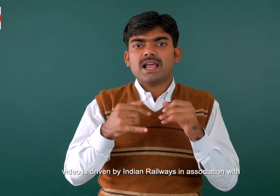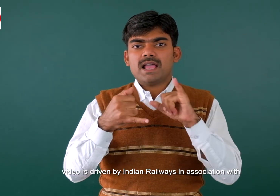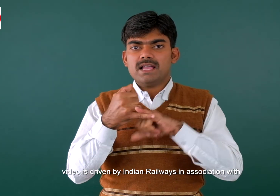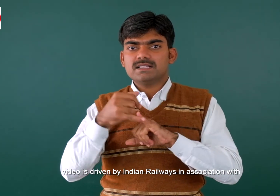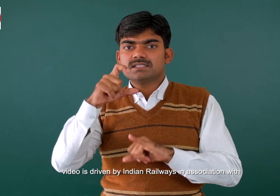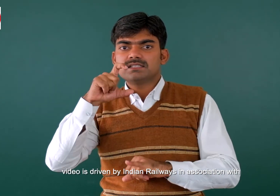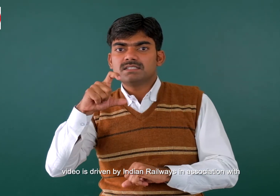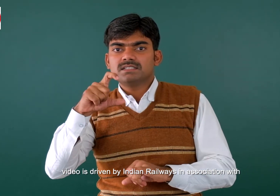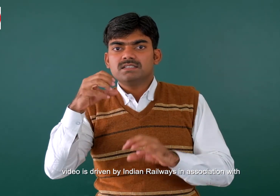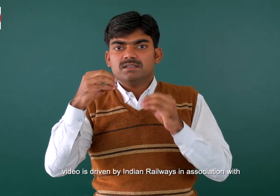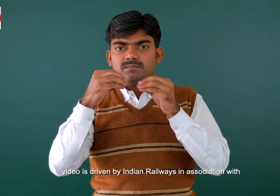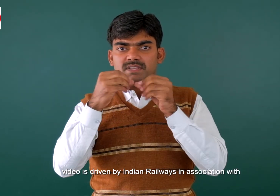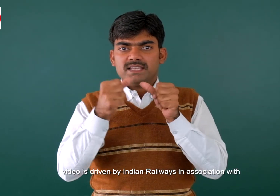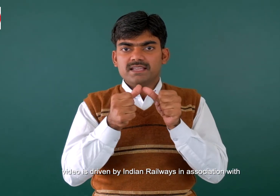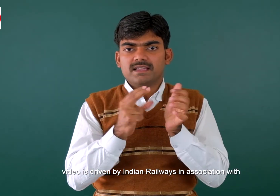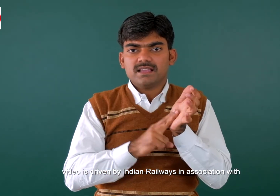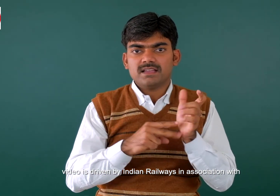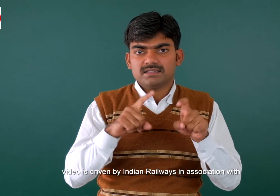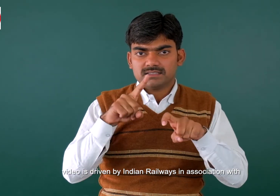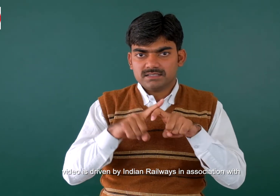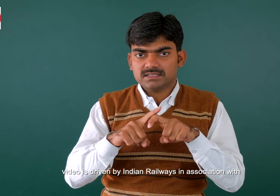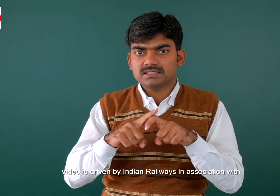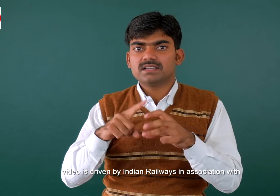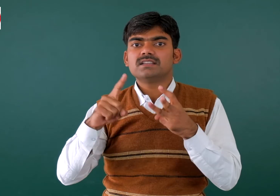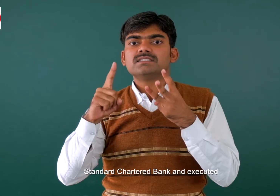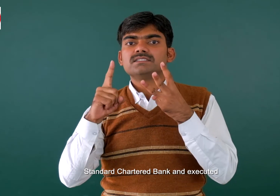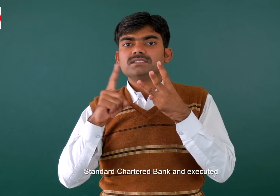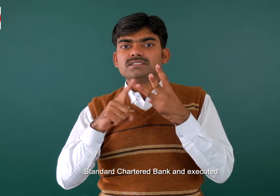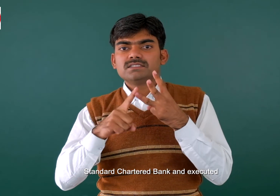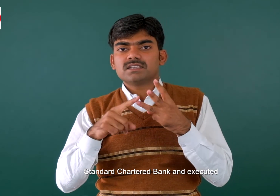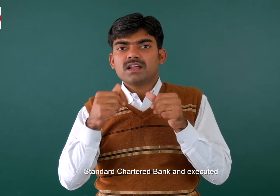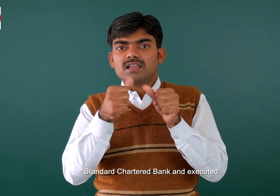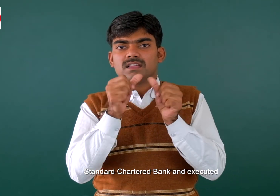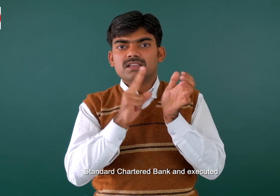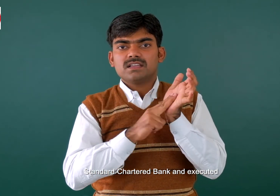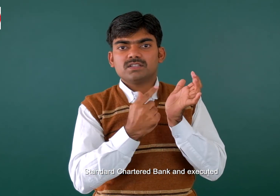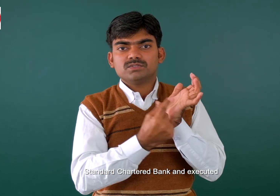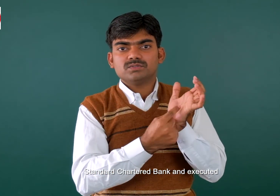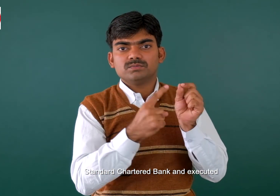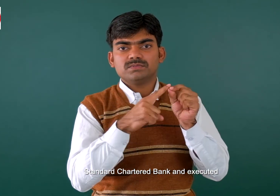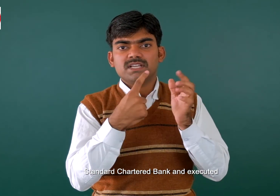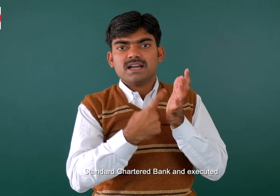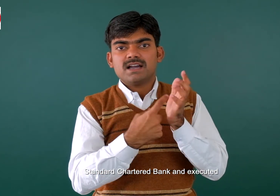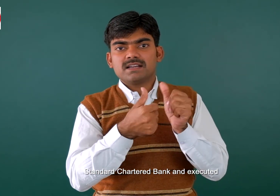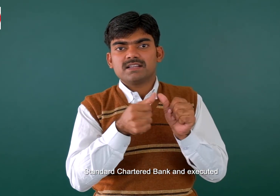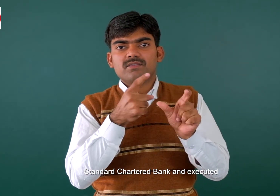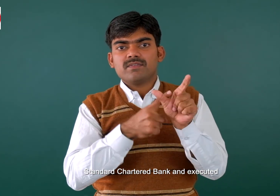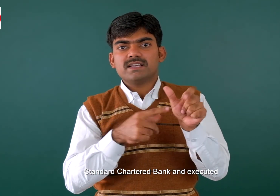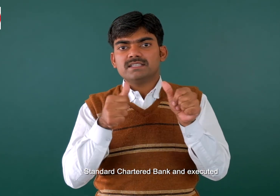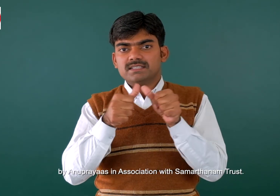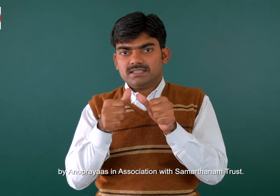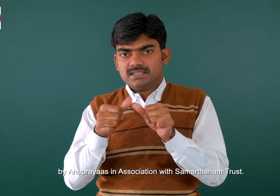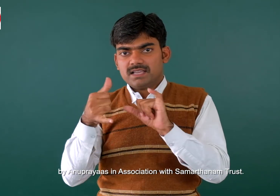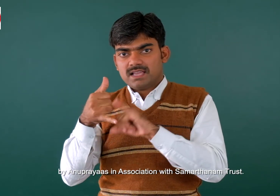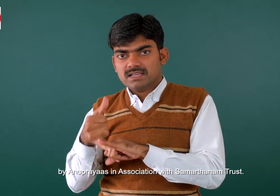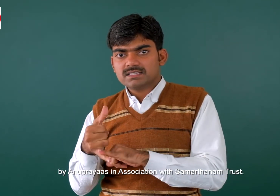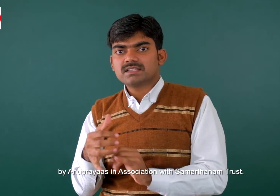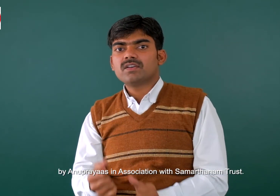Railways in association with Standard Chartered Bank and executed by Anupryas